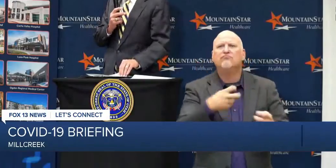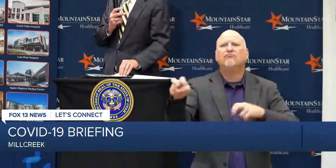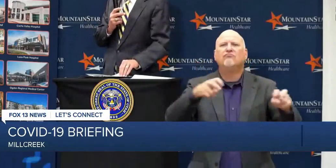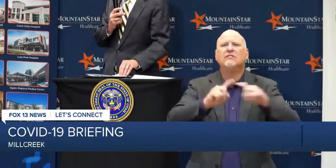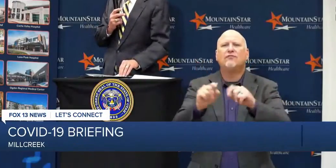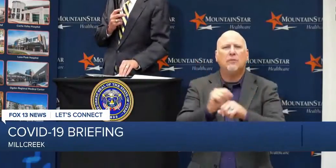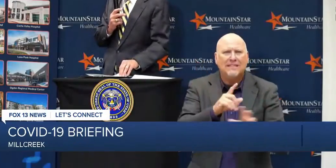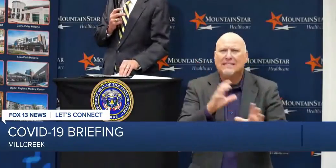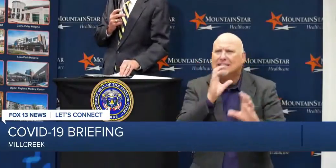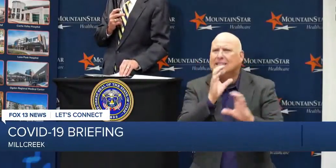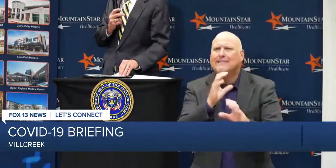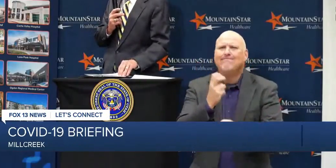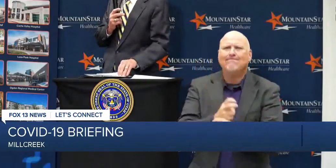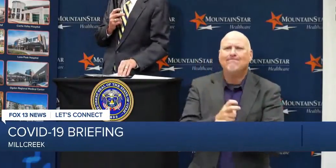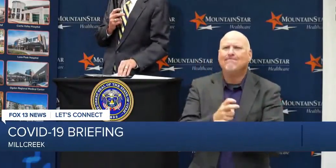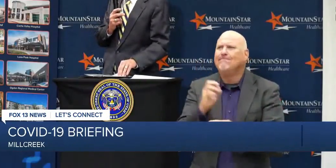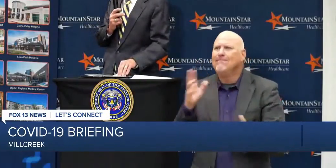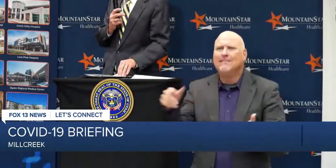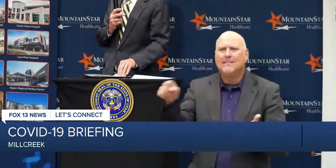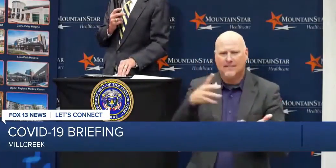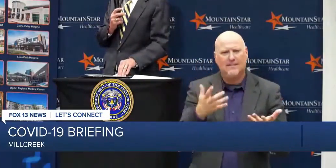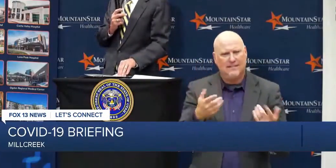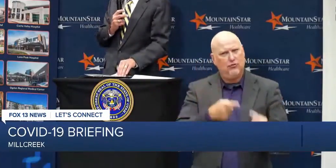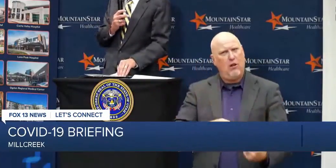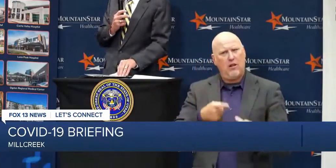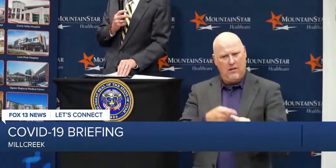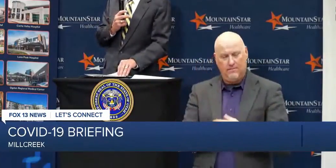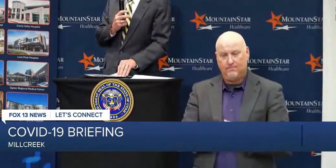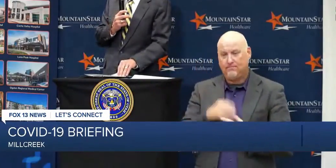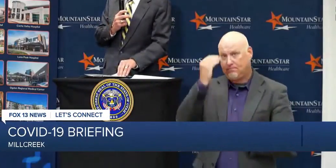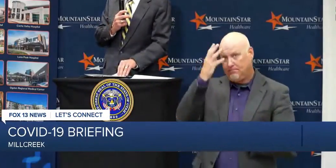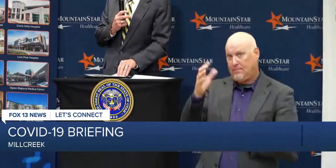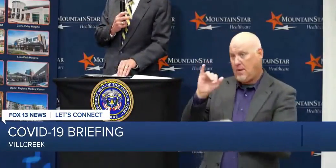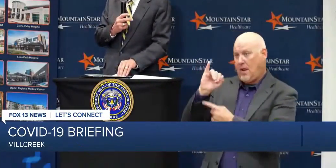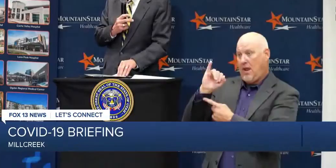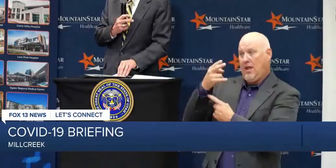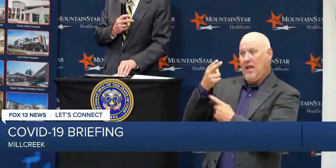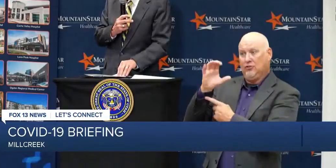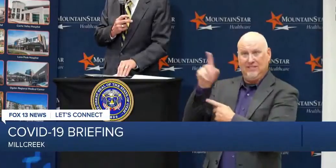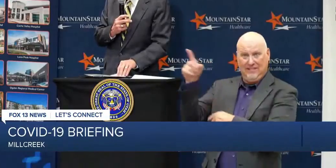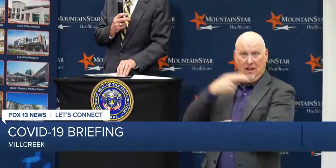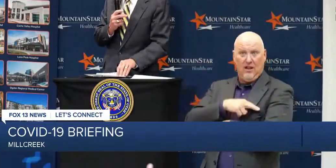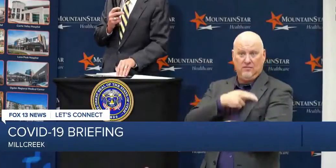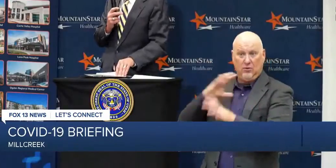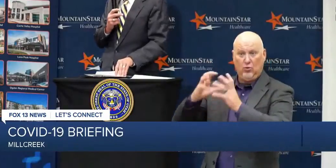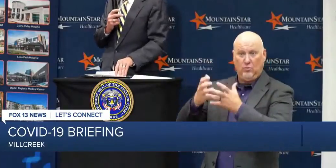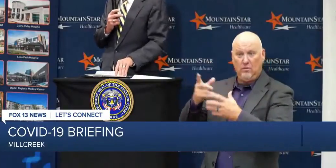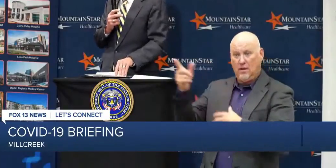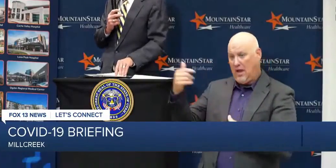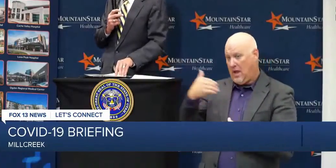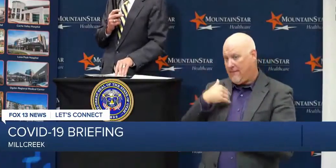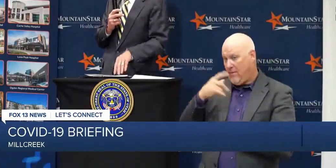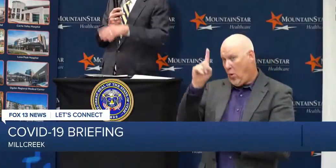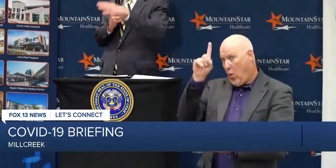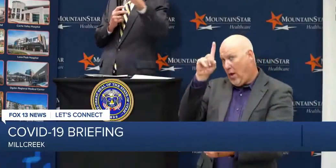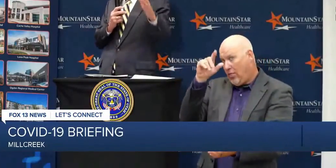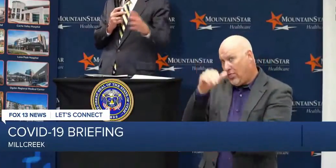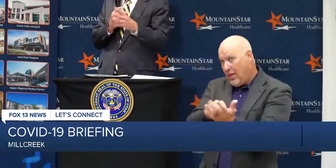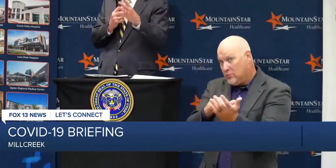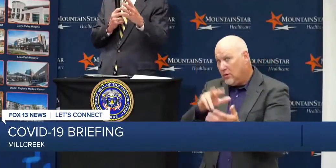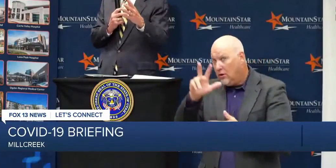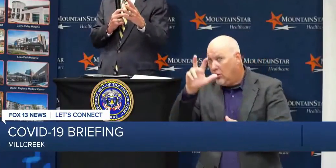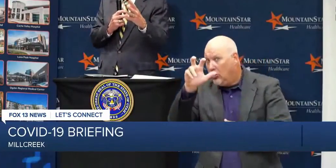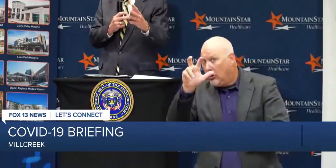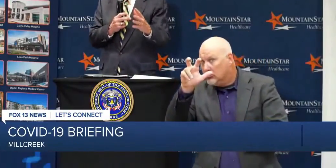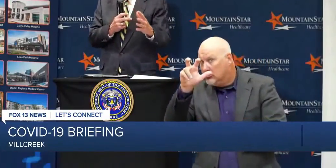Healthcare is seeking 1,300 nurses and skilled medical professionals. University of Utah Health, this is